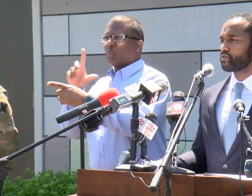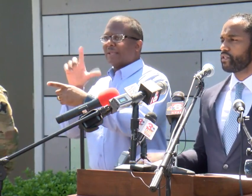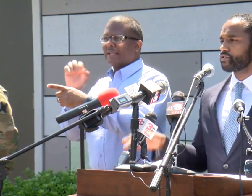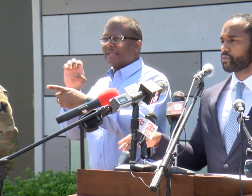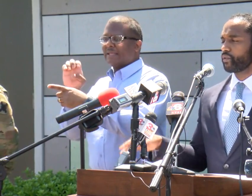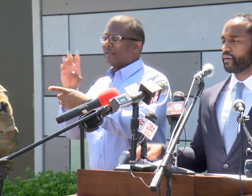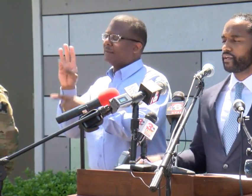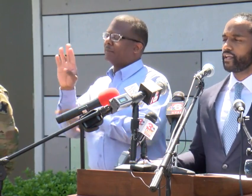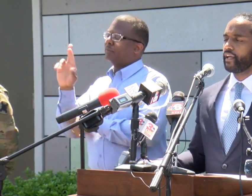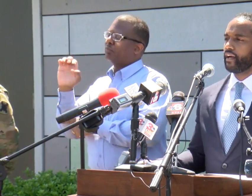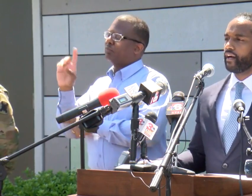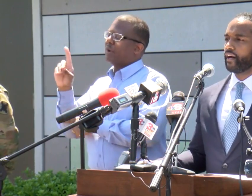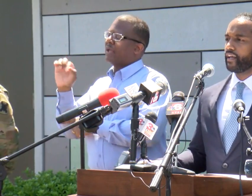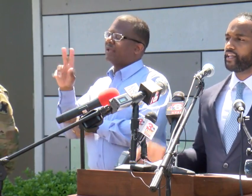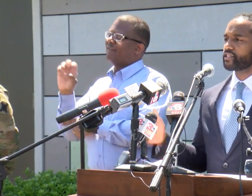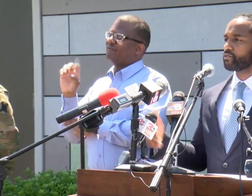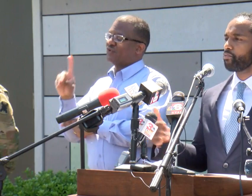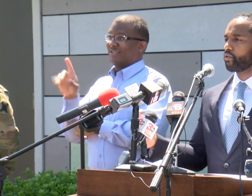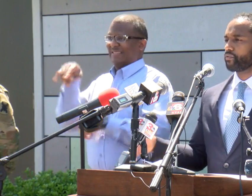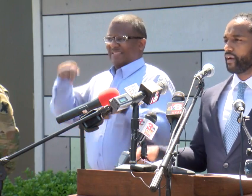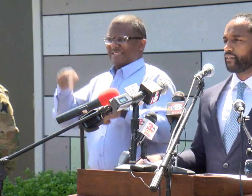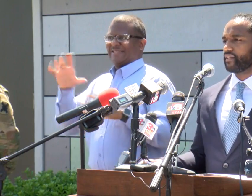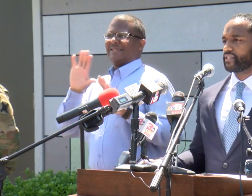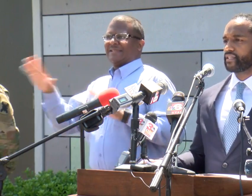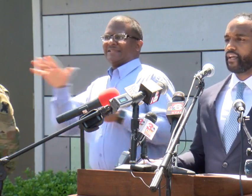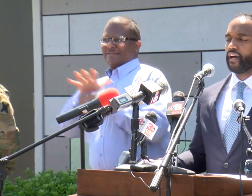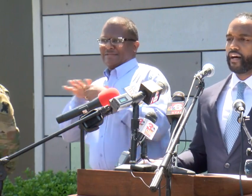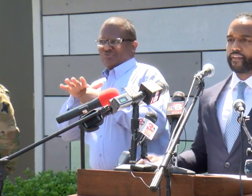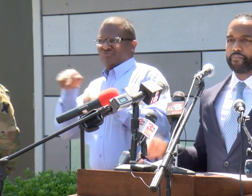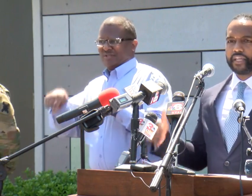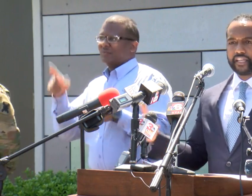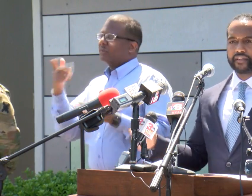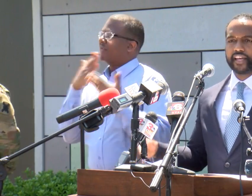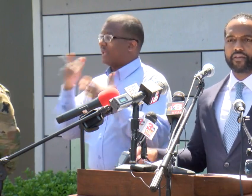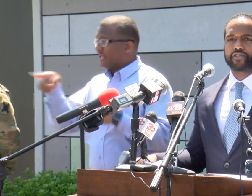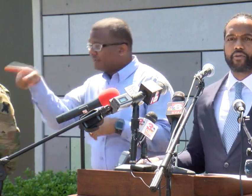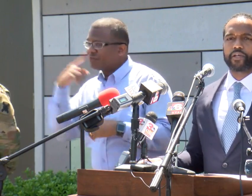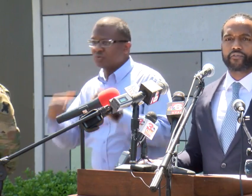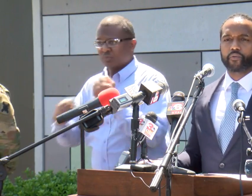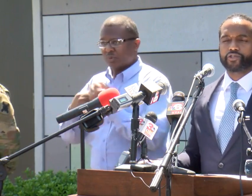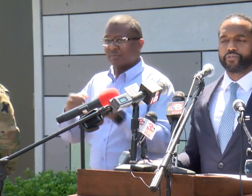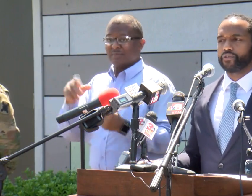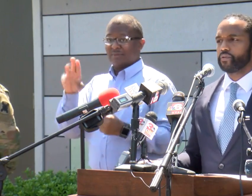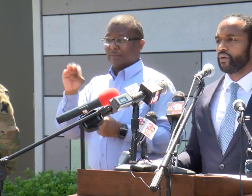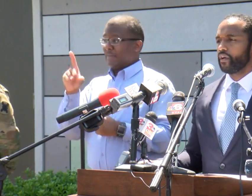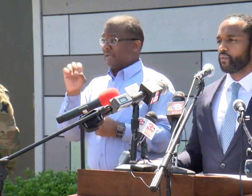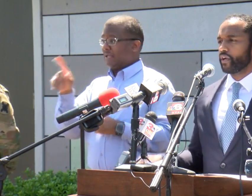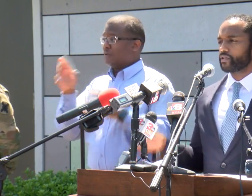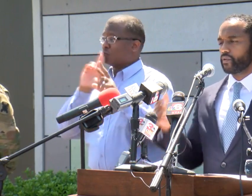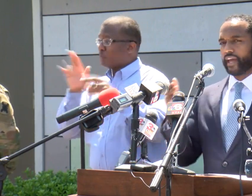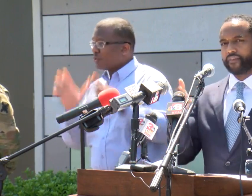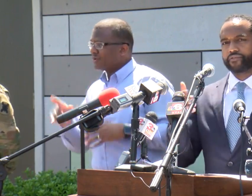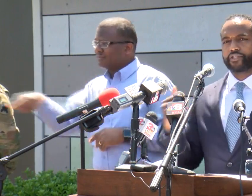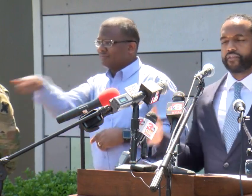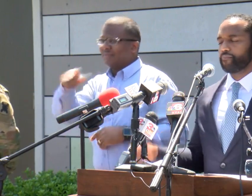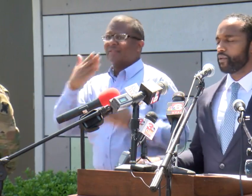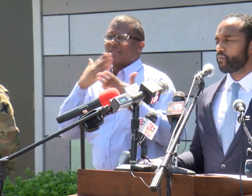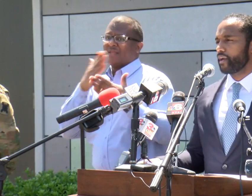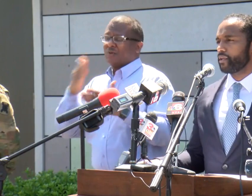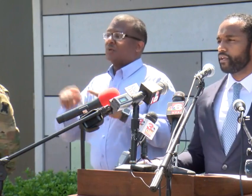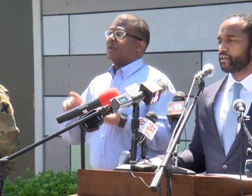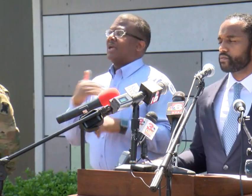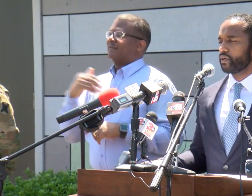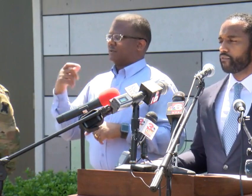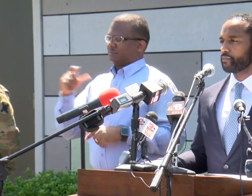today, whose district we're in, and his support throughout this. The media, thank you so much for what you do. And we also have Chief